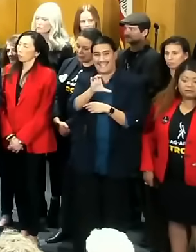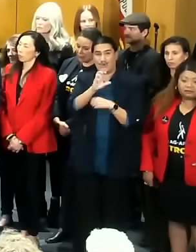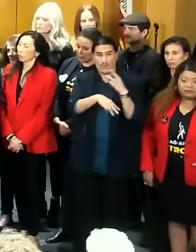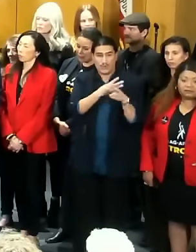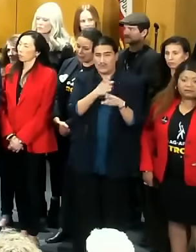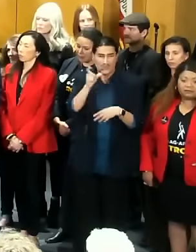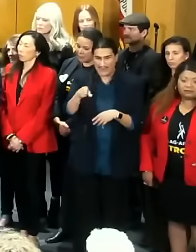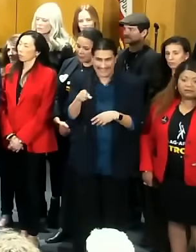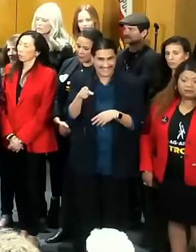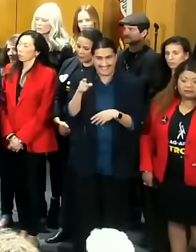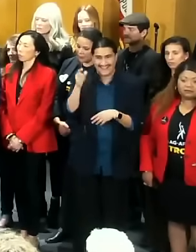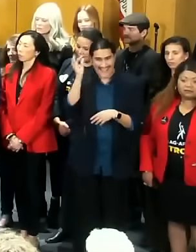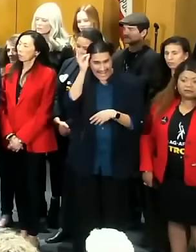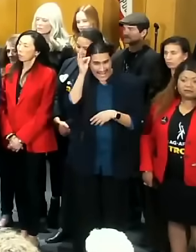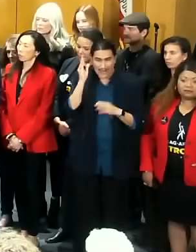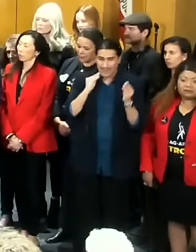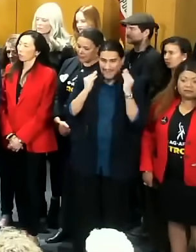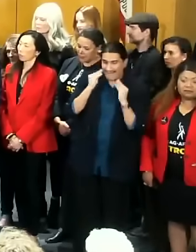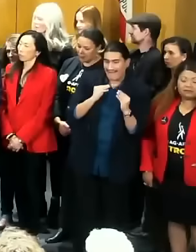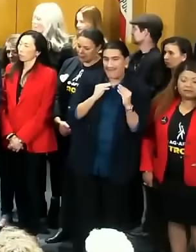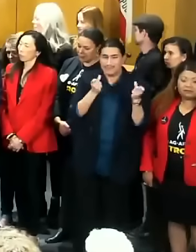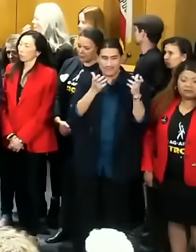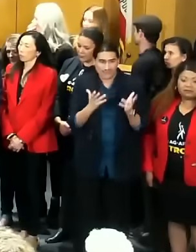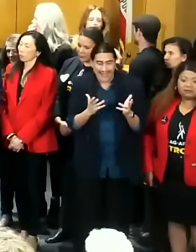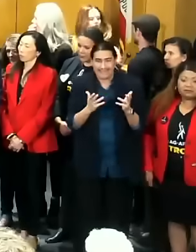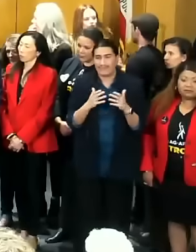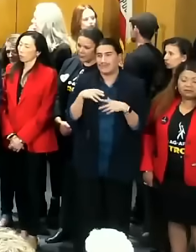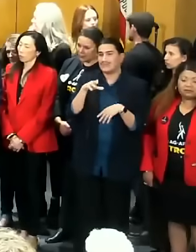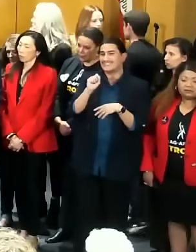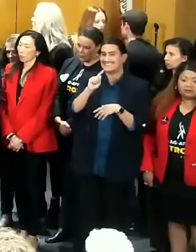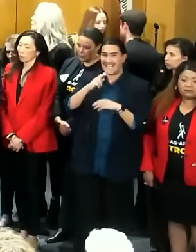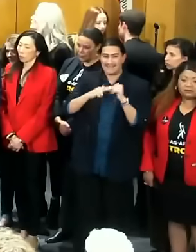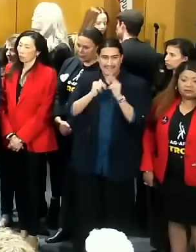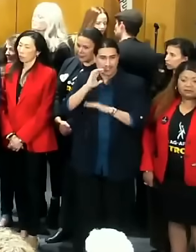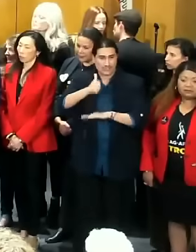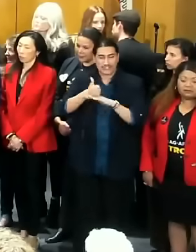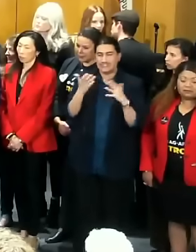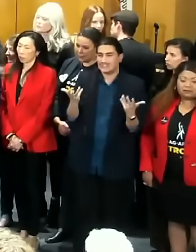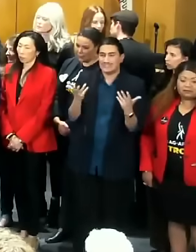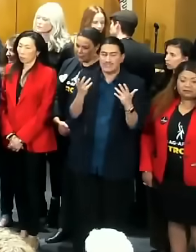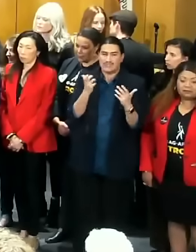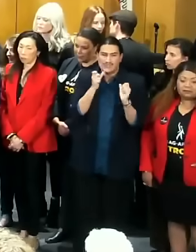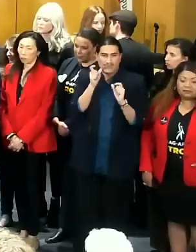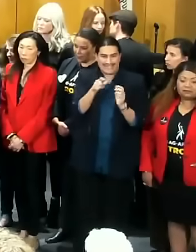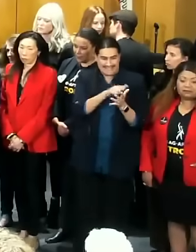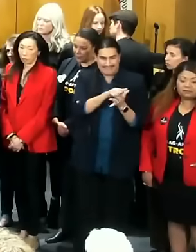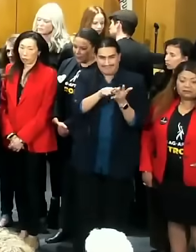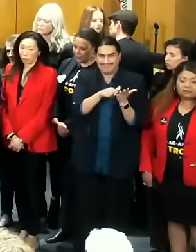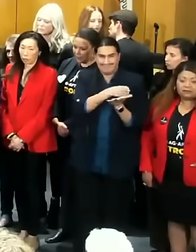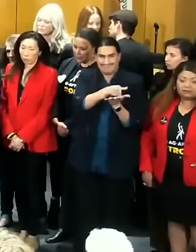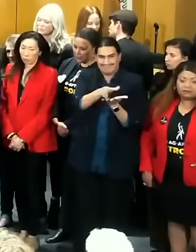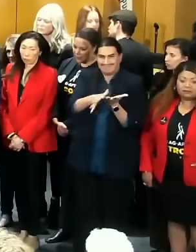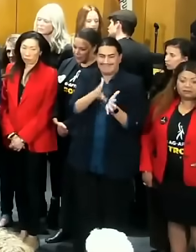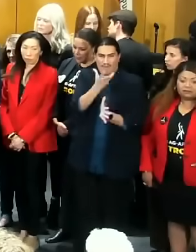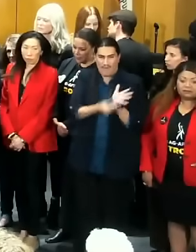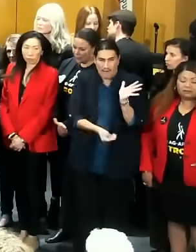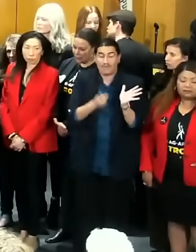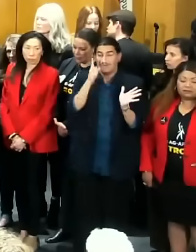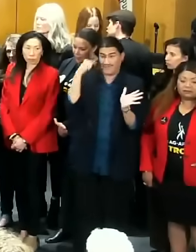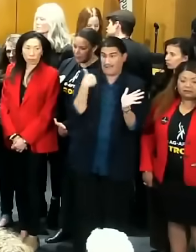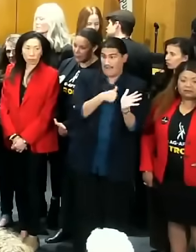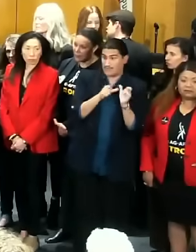makeup people. You don't need drivers. You don't need set builders. And so for us to